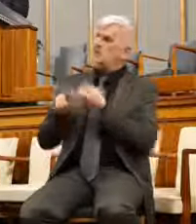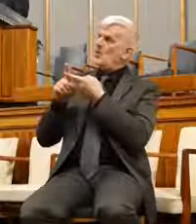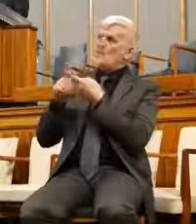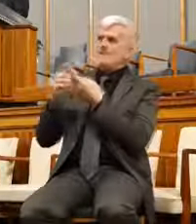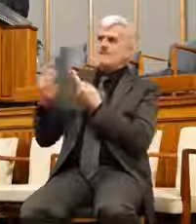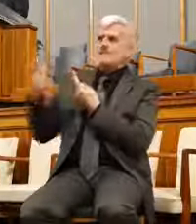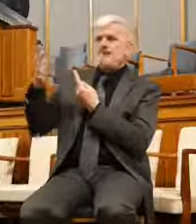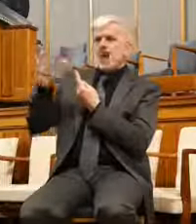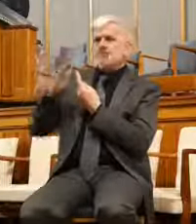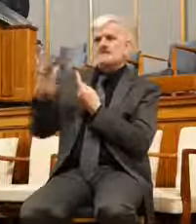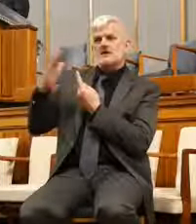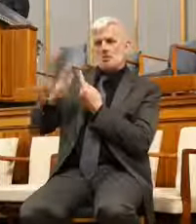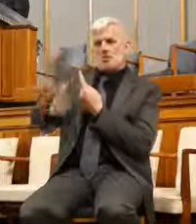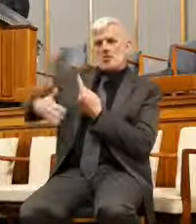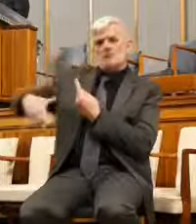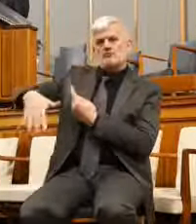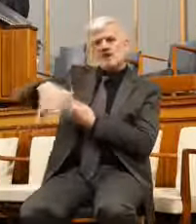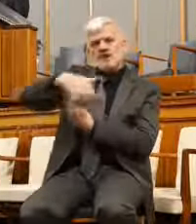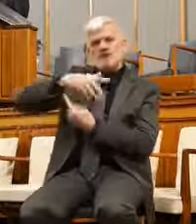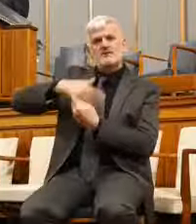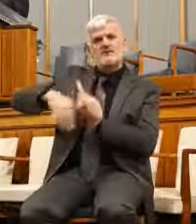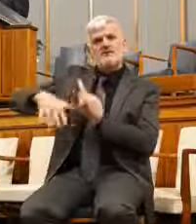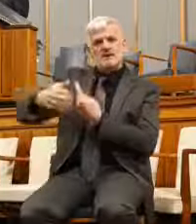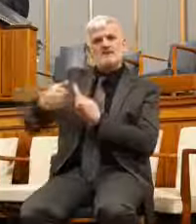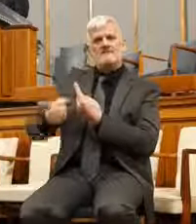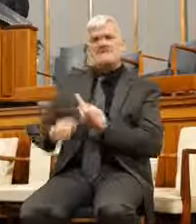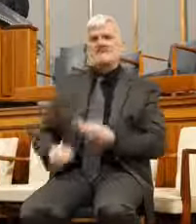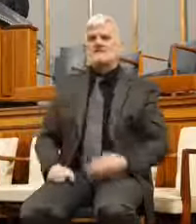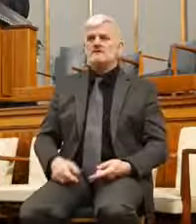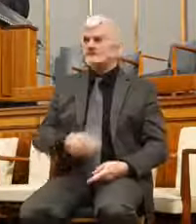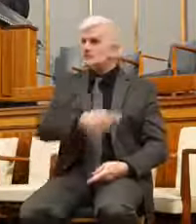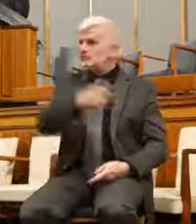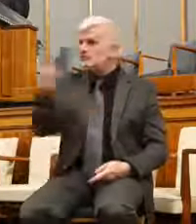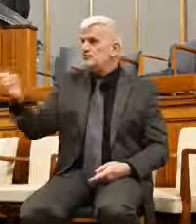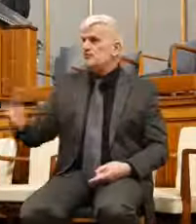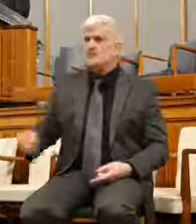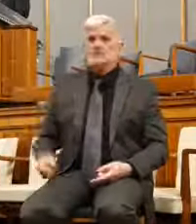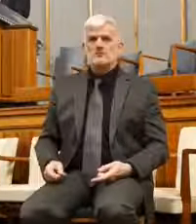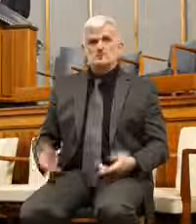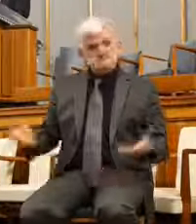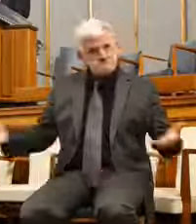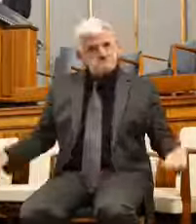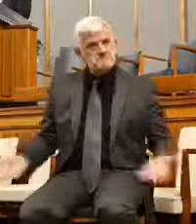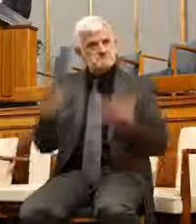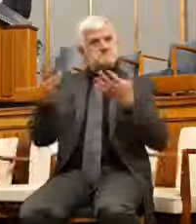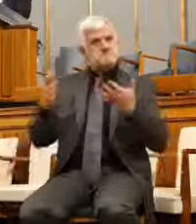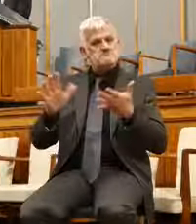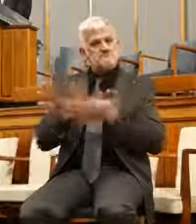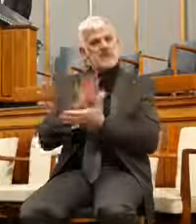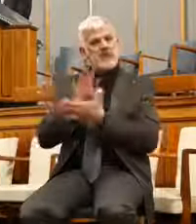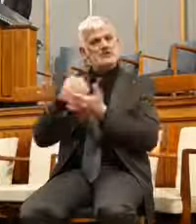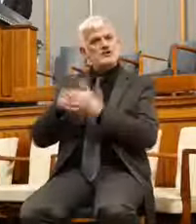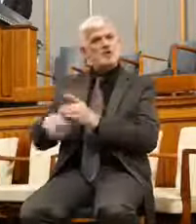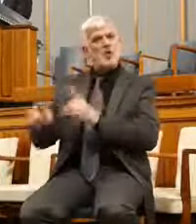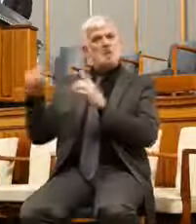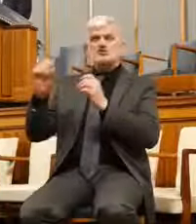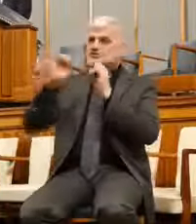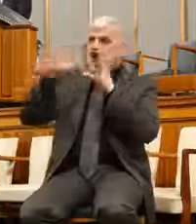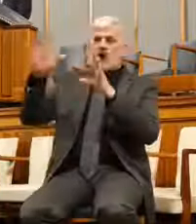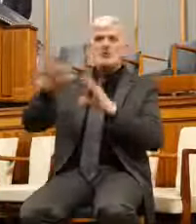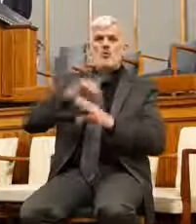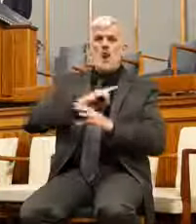shall compass him about. Be glad in the Lord, and rejoice, ye righteous, and shout